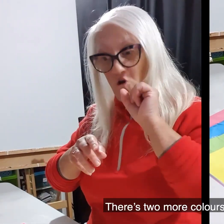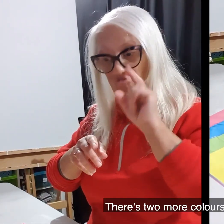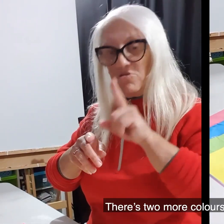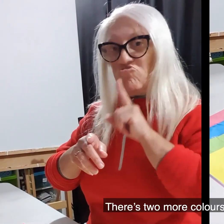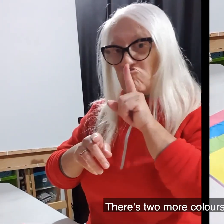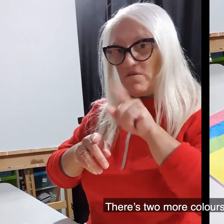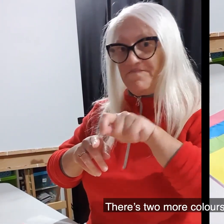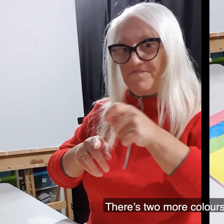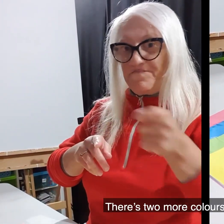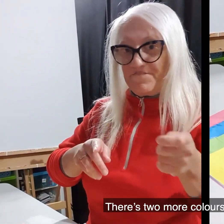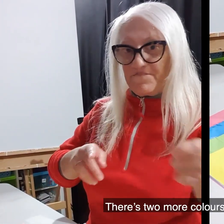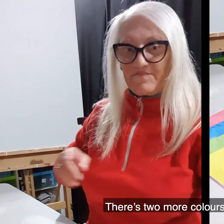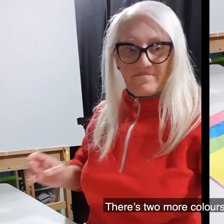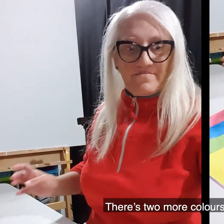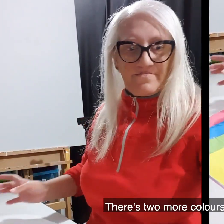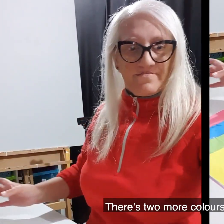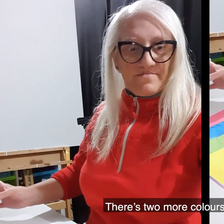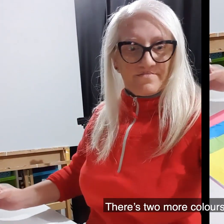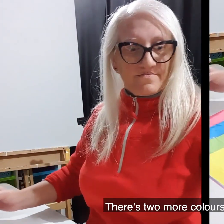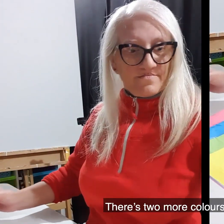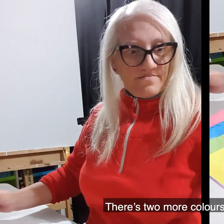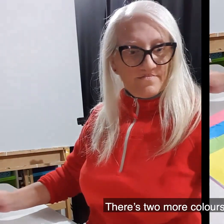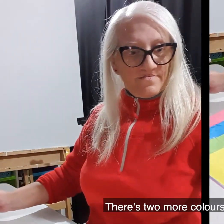There's two more colours, orange and red.